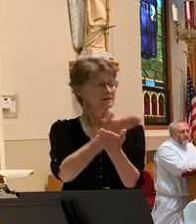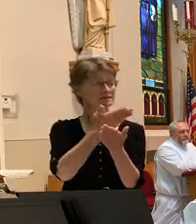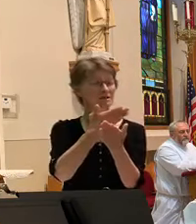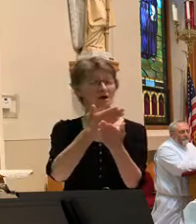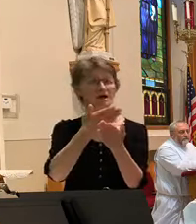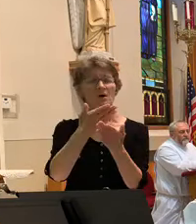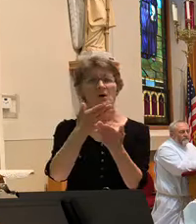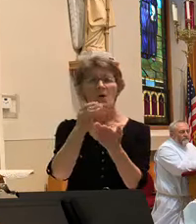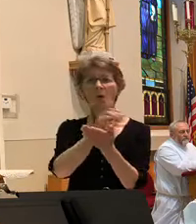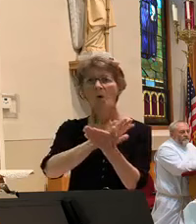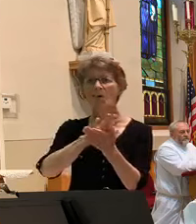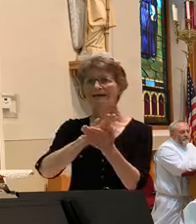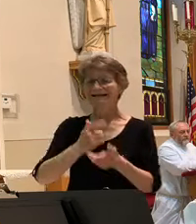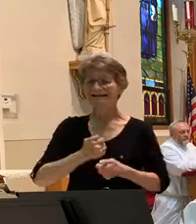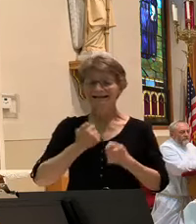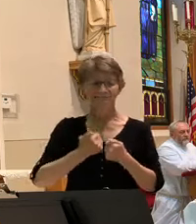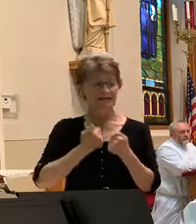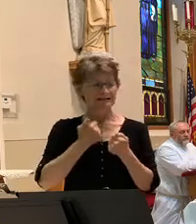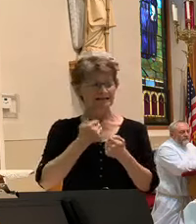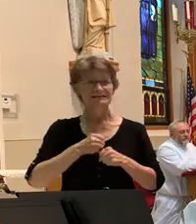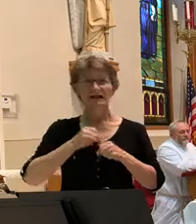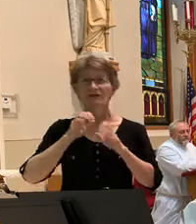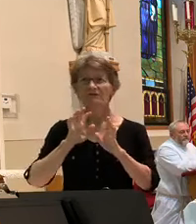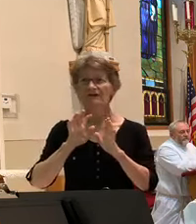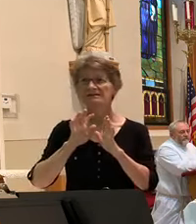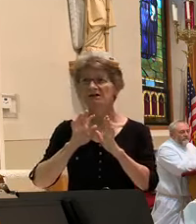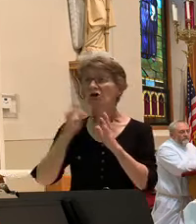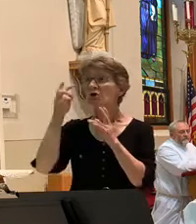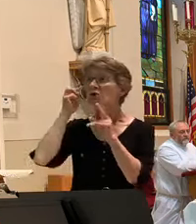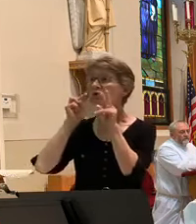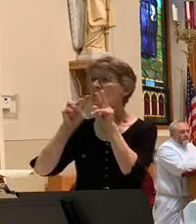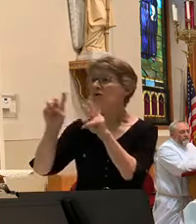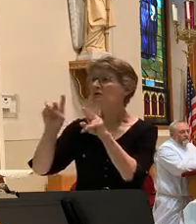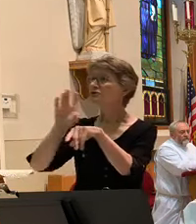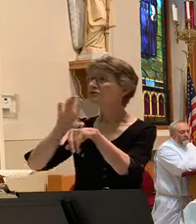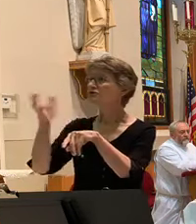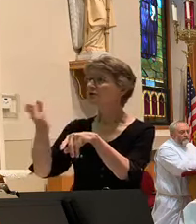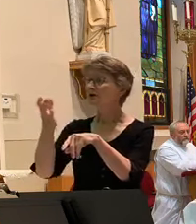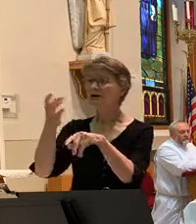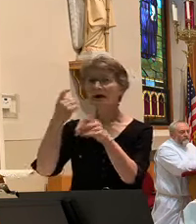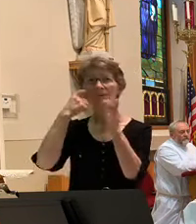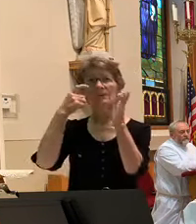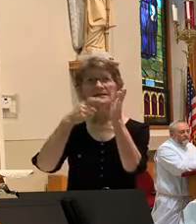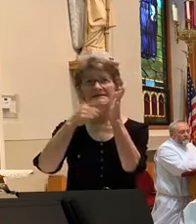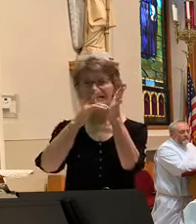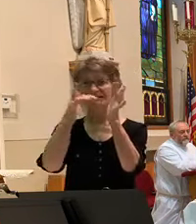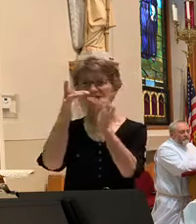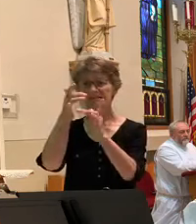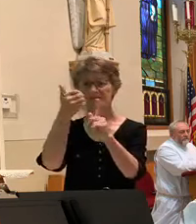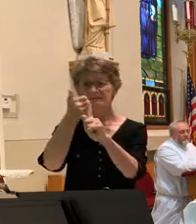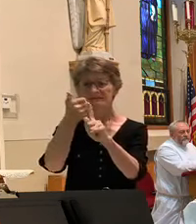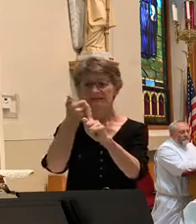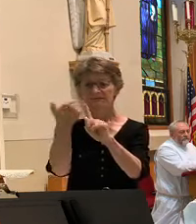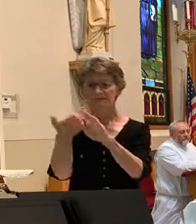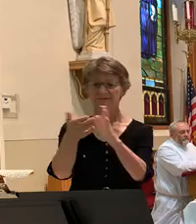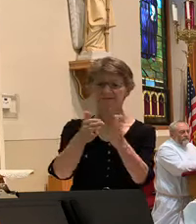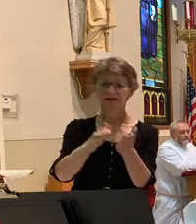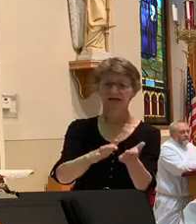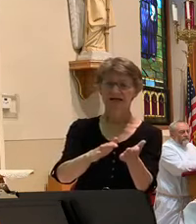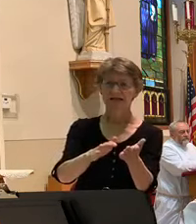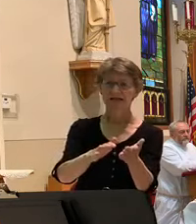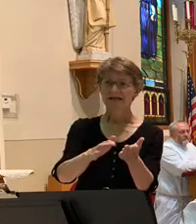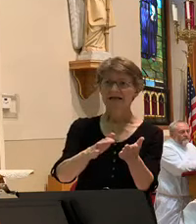sacrifice. Look, we pray, upon the oblation of your church, and recognizing the sacrificial victim by whose death you willed